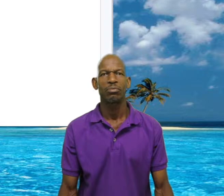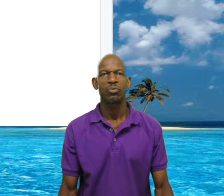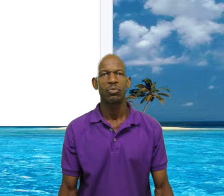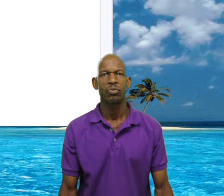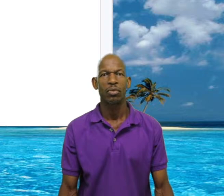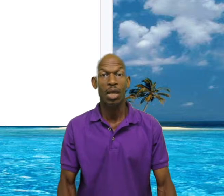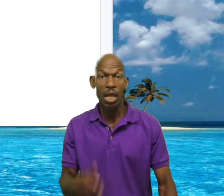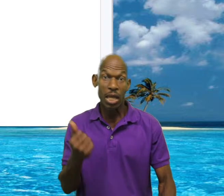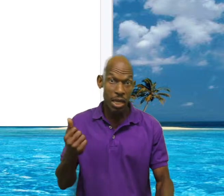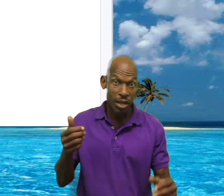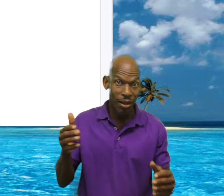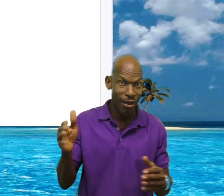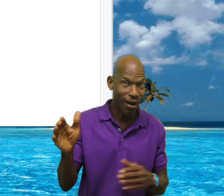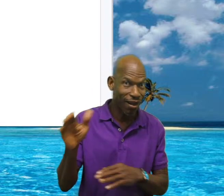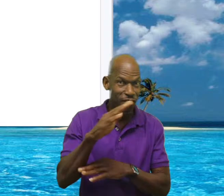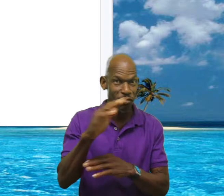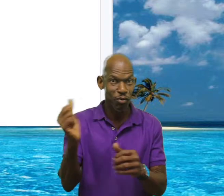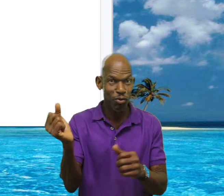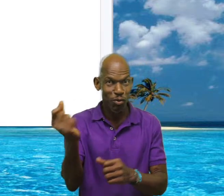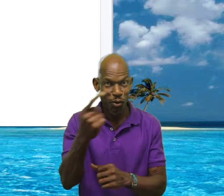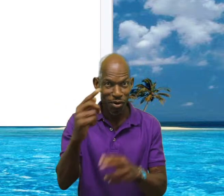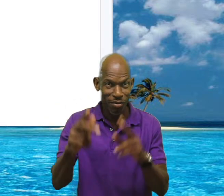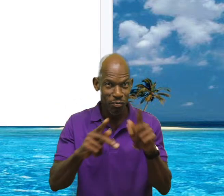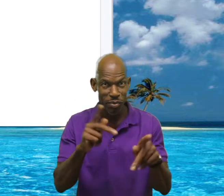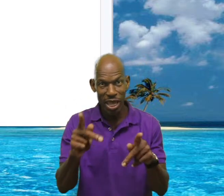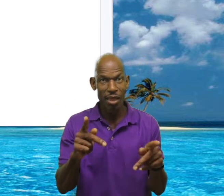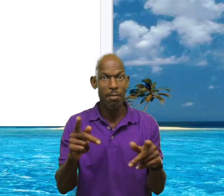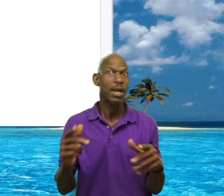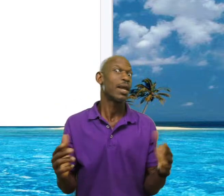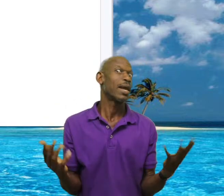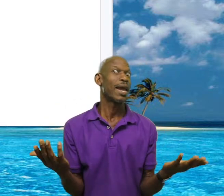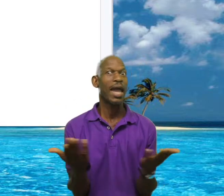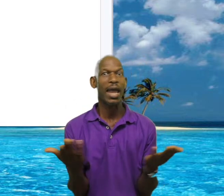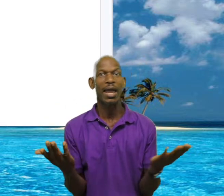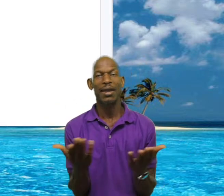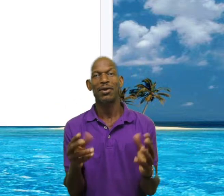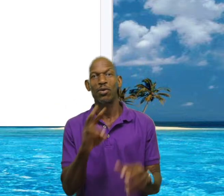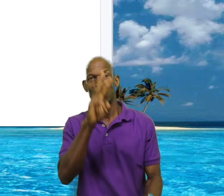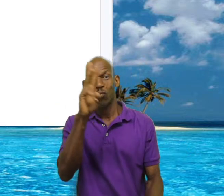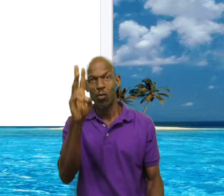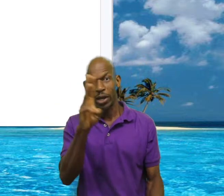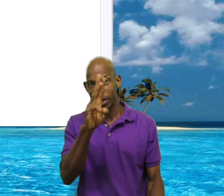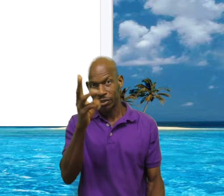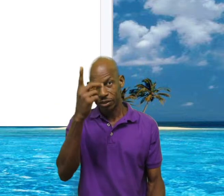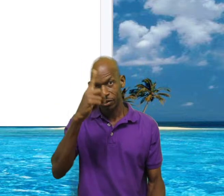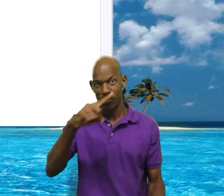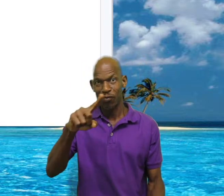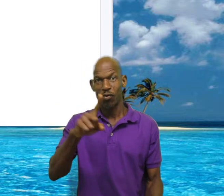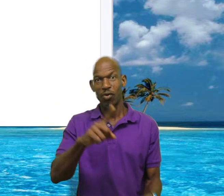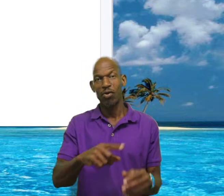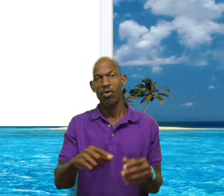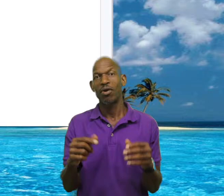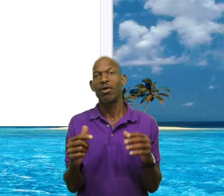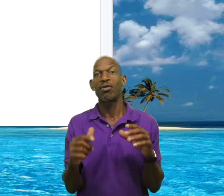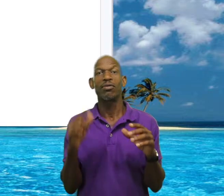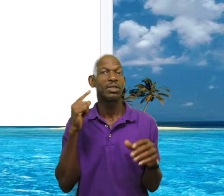Good evening, everyone. We are back on Wednesday, as usual, for TEF English Level 1